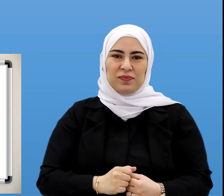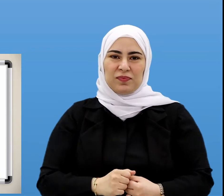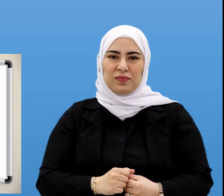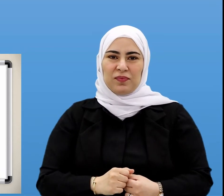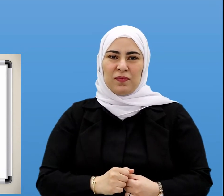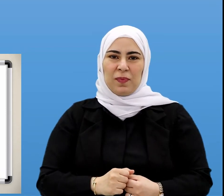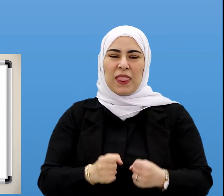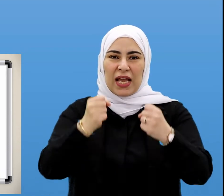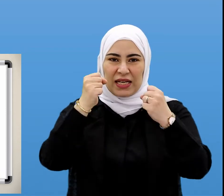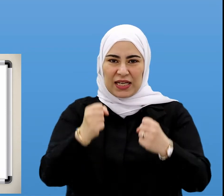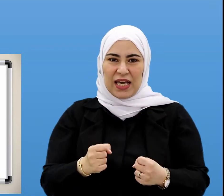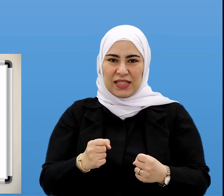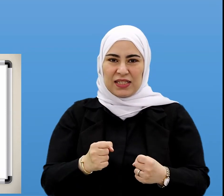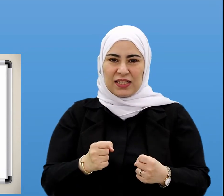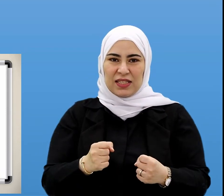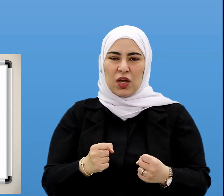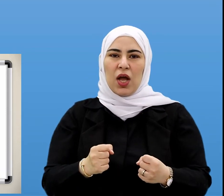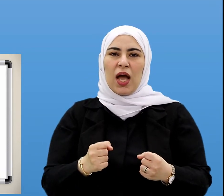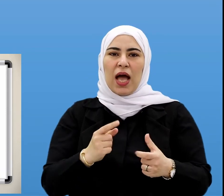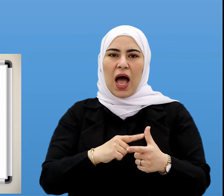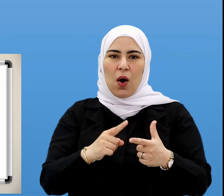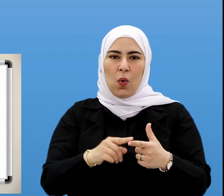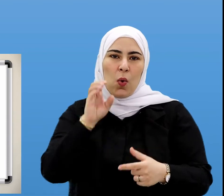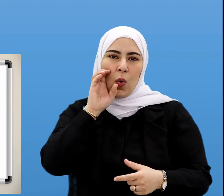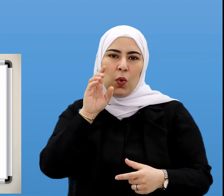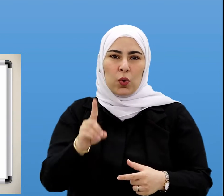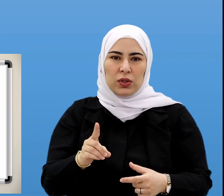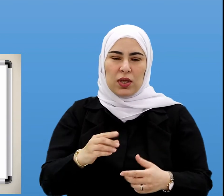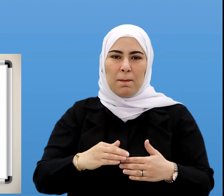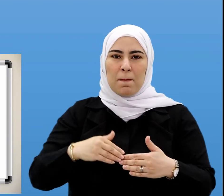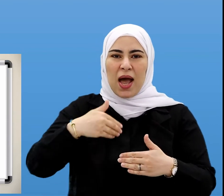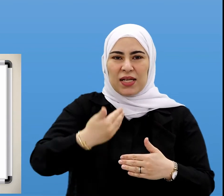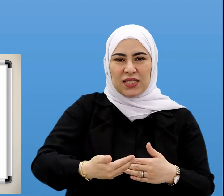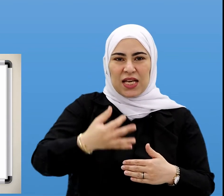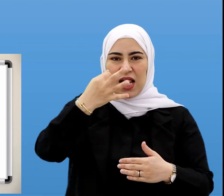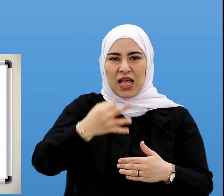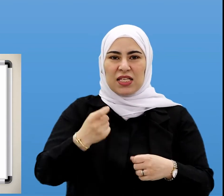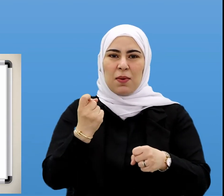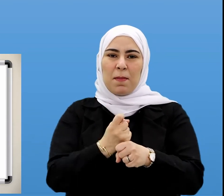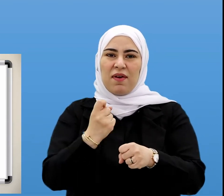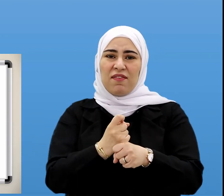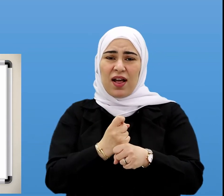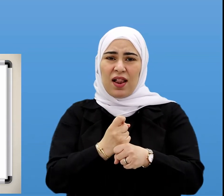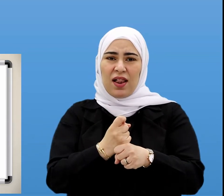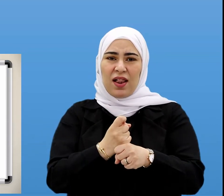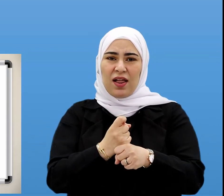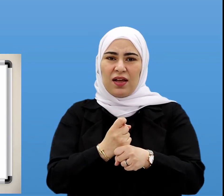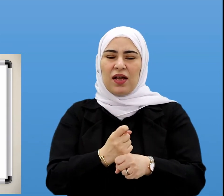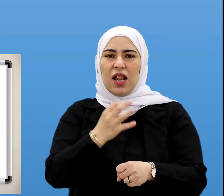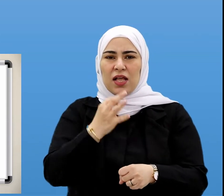could plus the verb in its base form to express ability of doing something either in the present